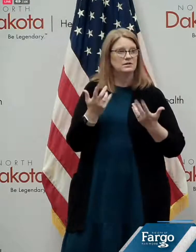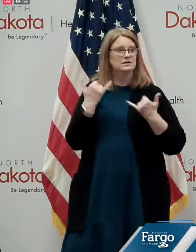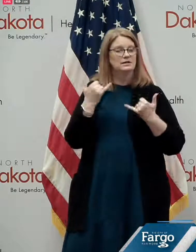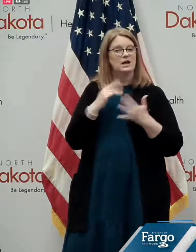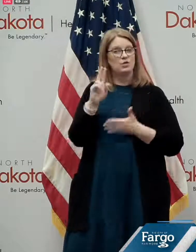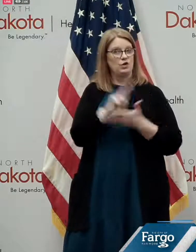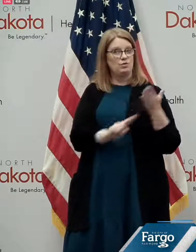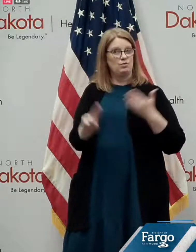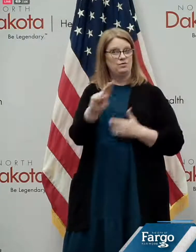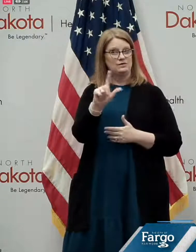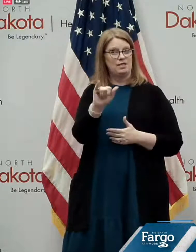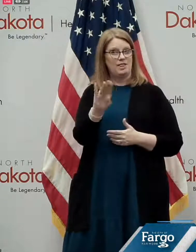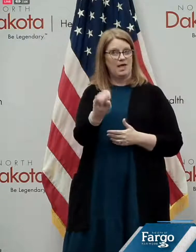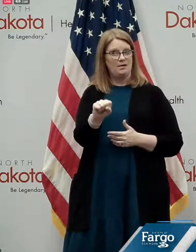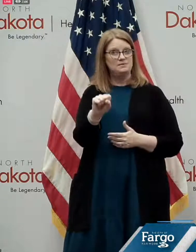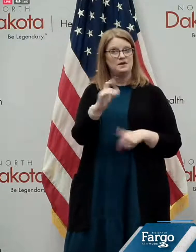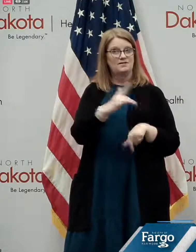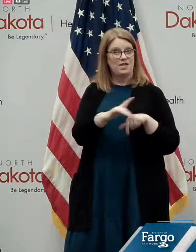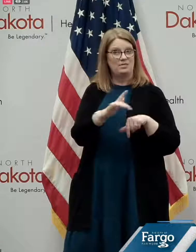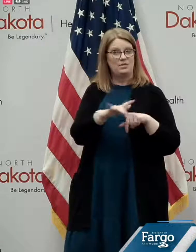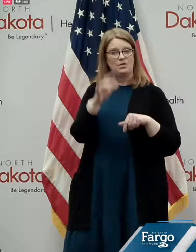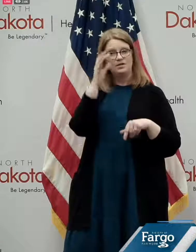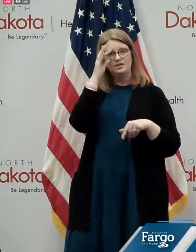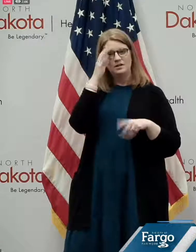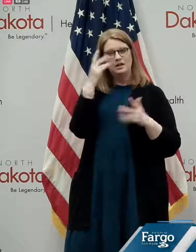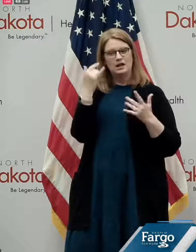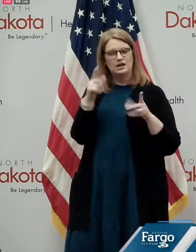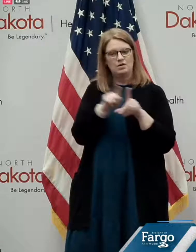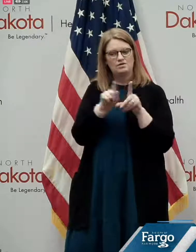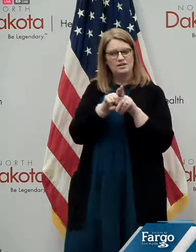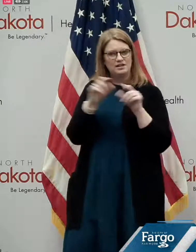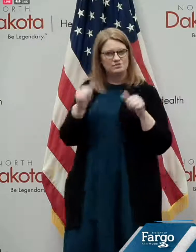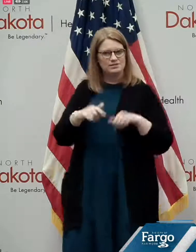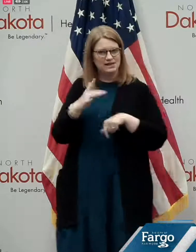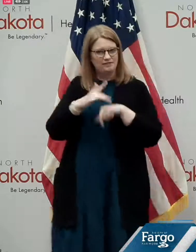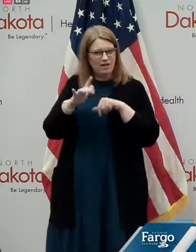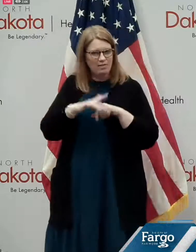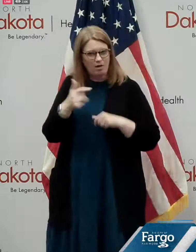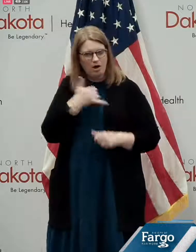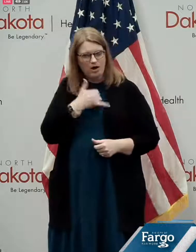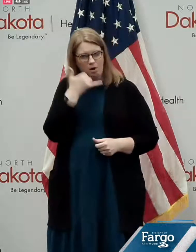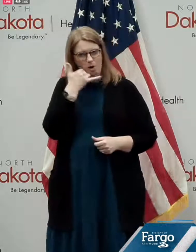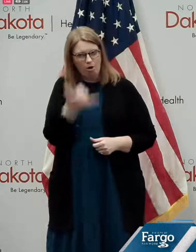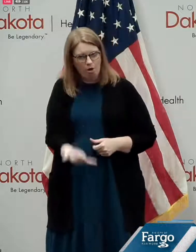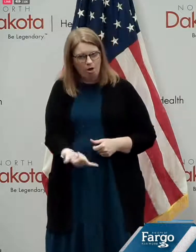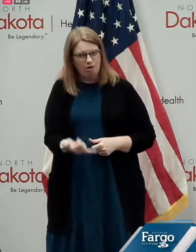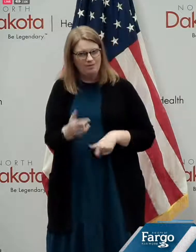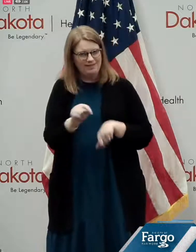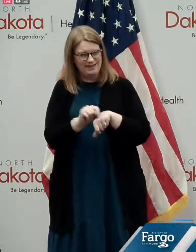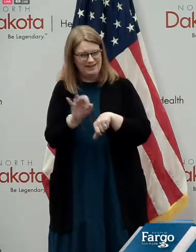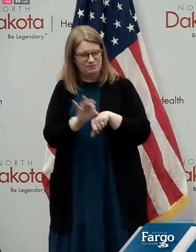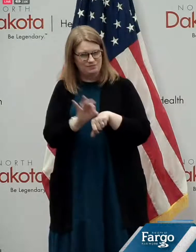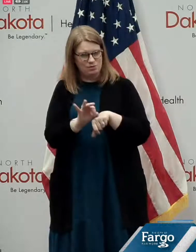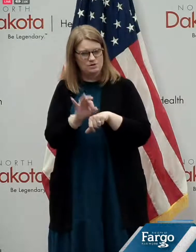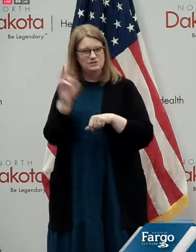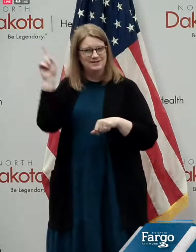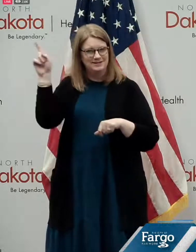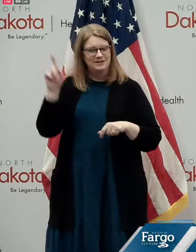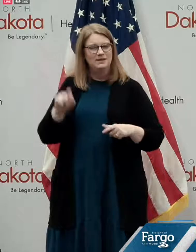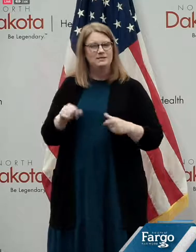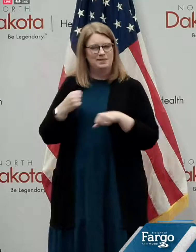university labs that are available. This came up on the call today with the task force,